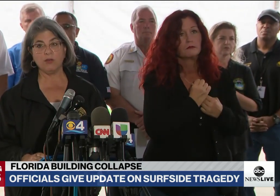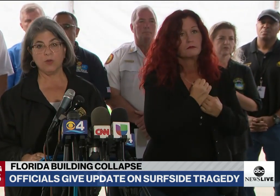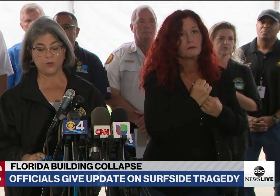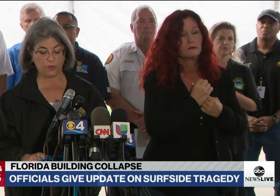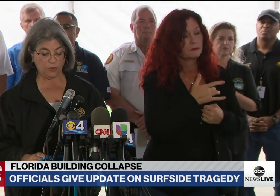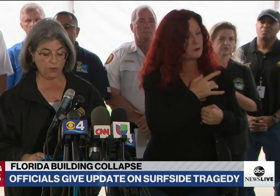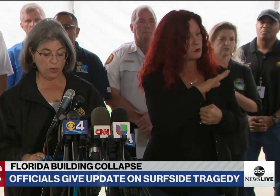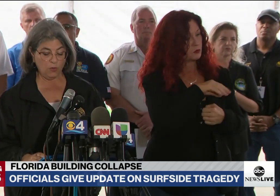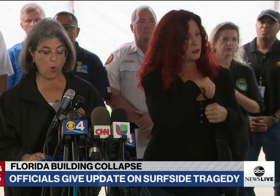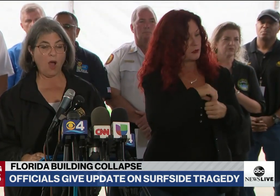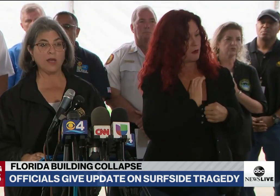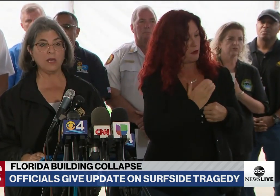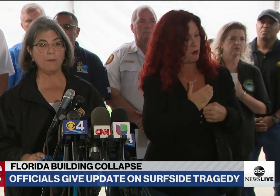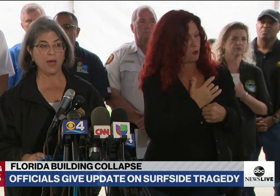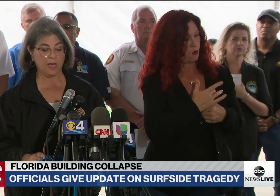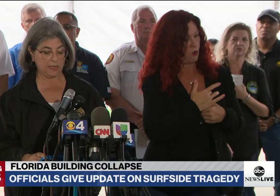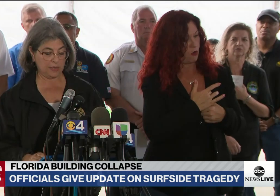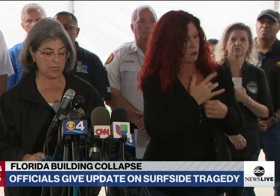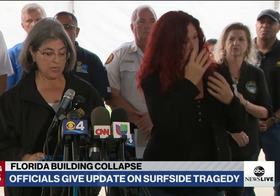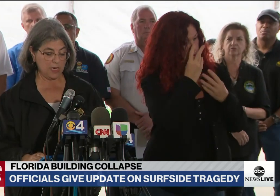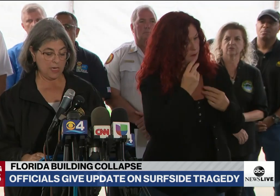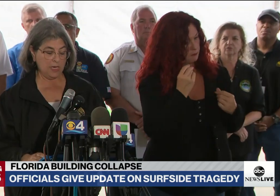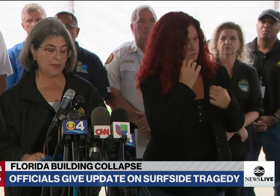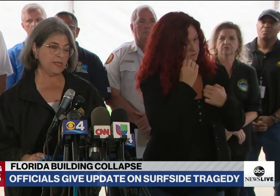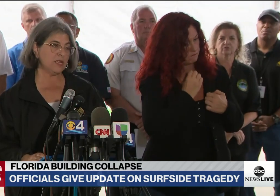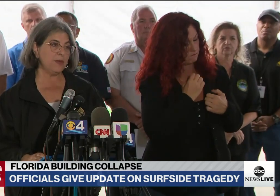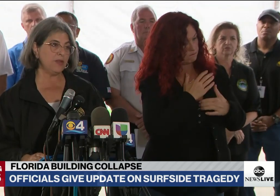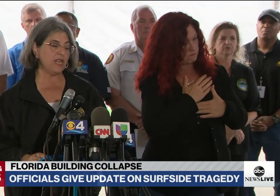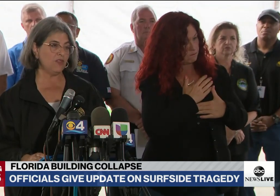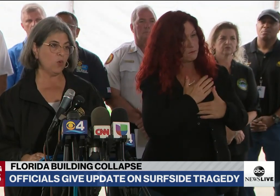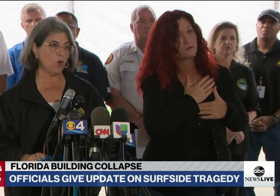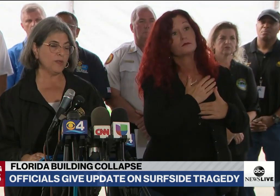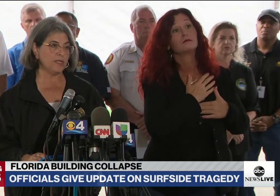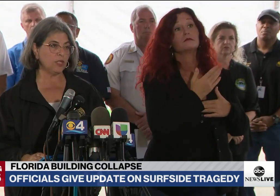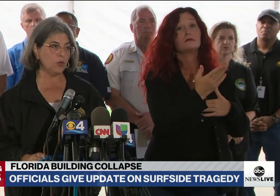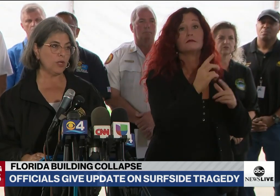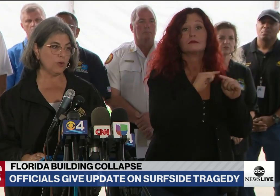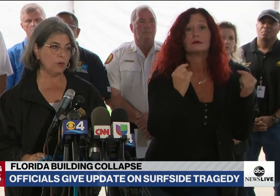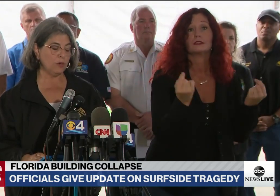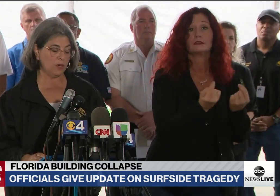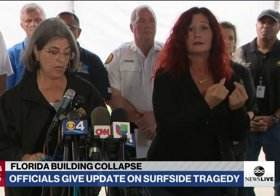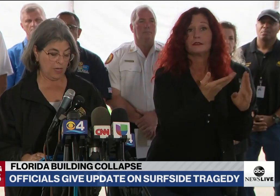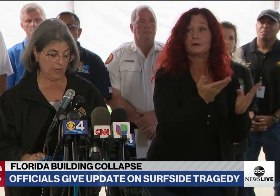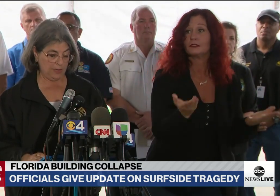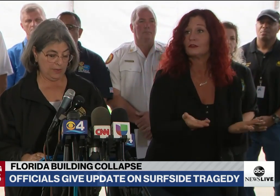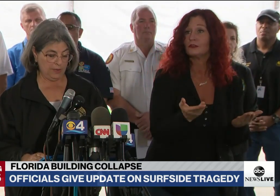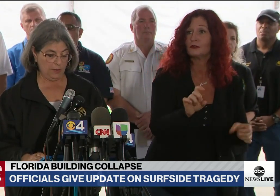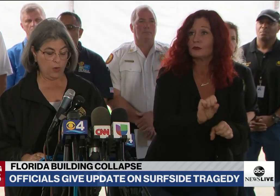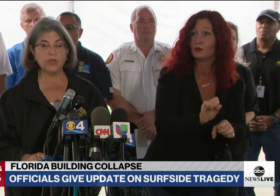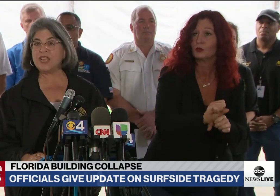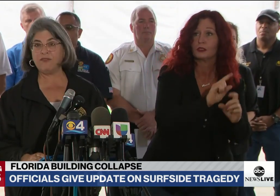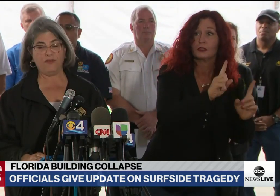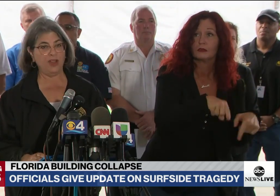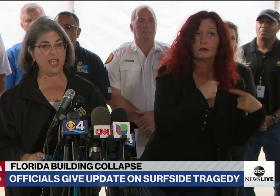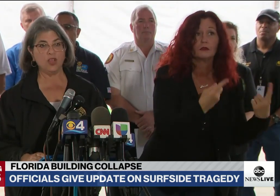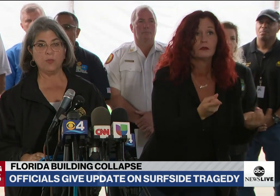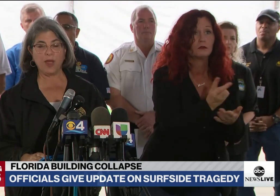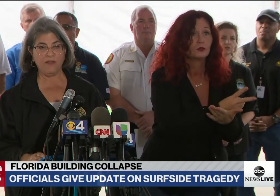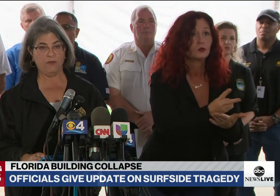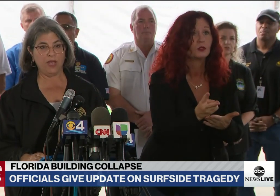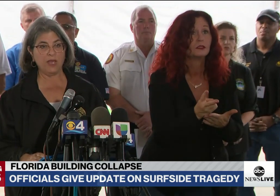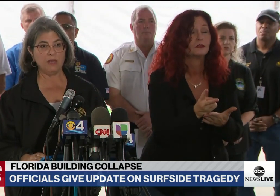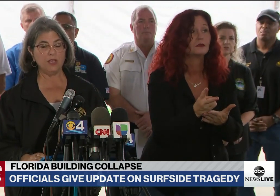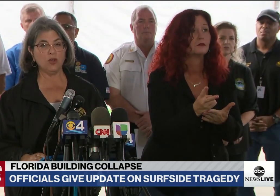are heroes who walk among us. This community and the world salute you. We will never forget